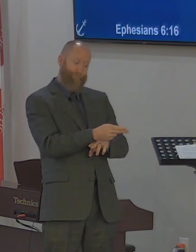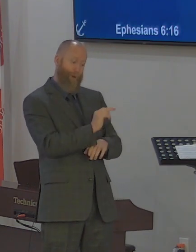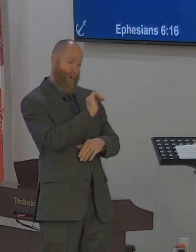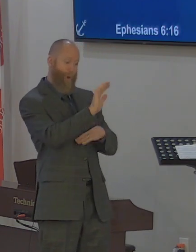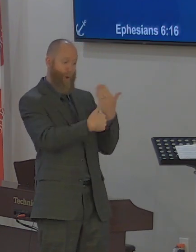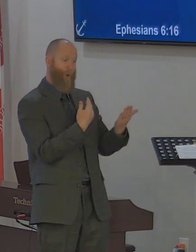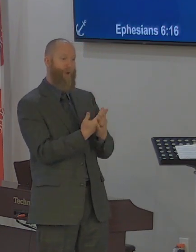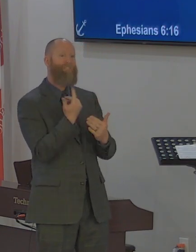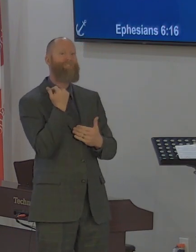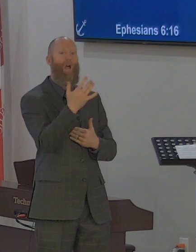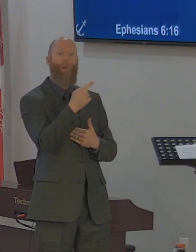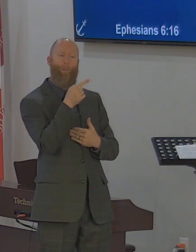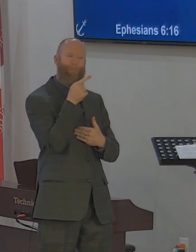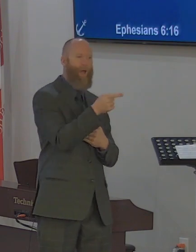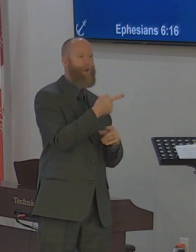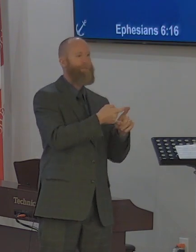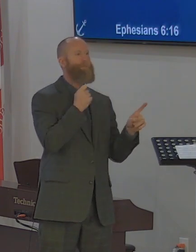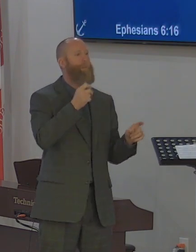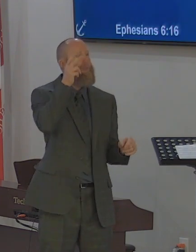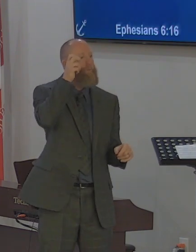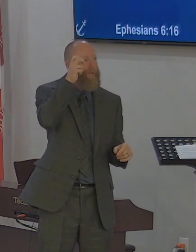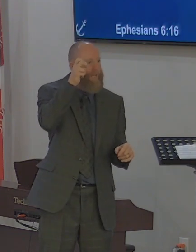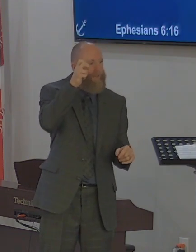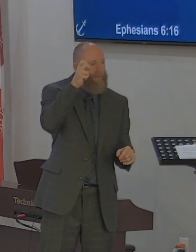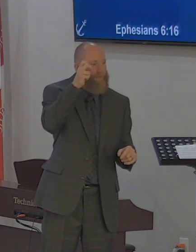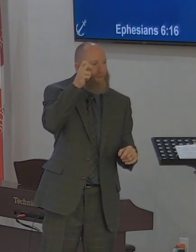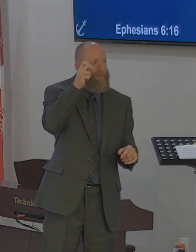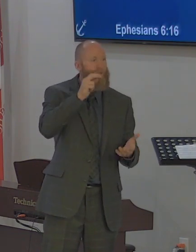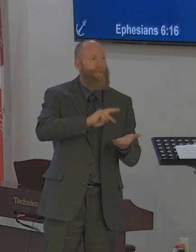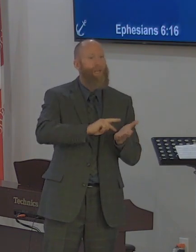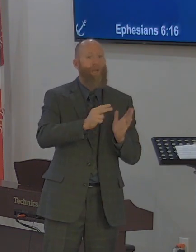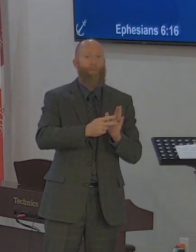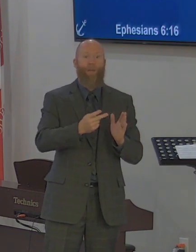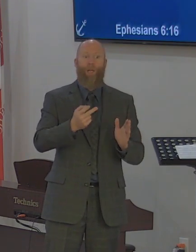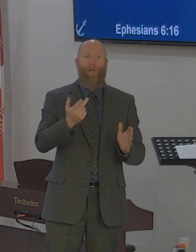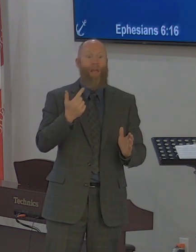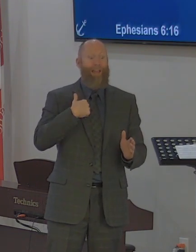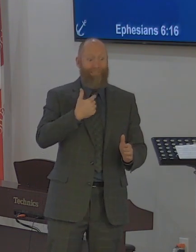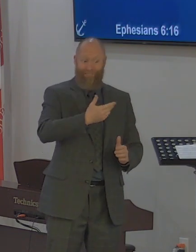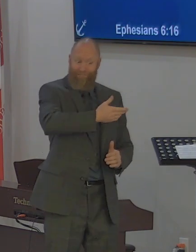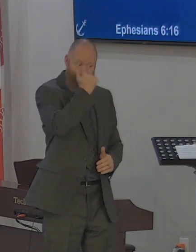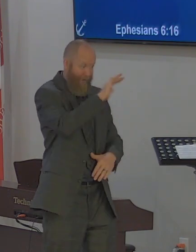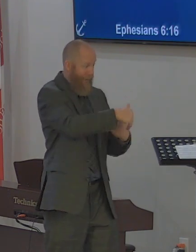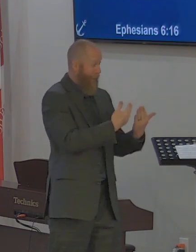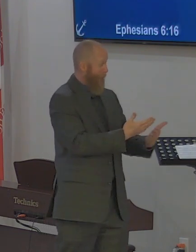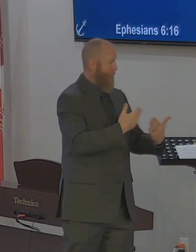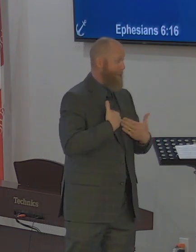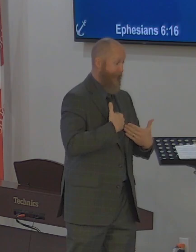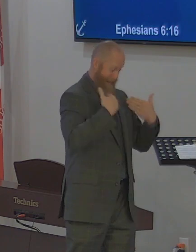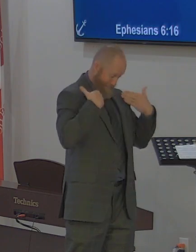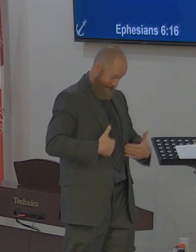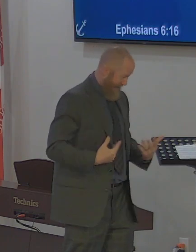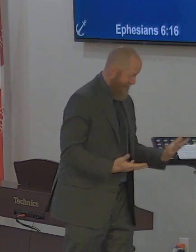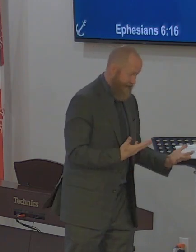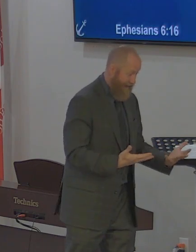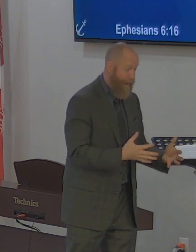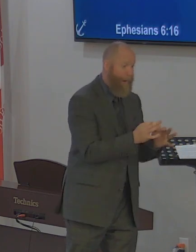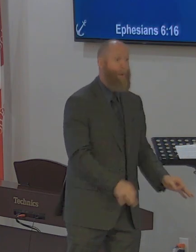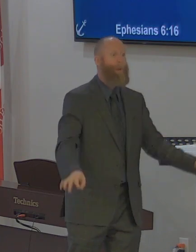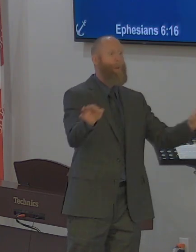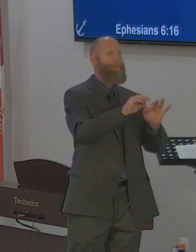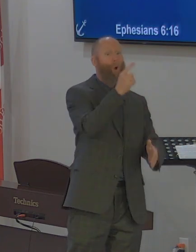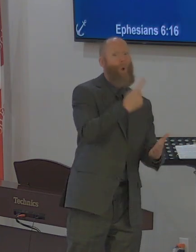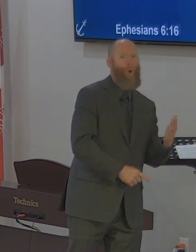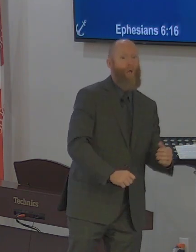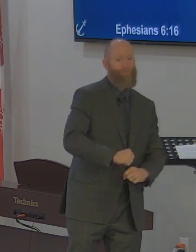of the wicked." That means if you can't take any other piece of the armor of God, the most important piece is taking the shield